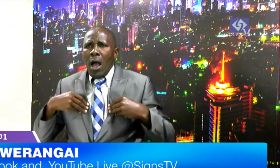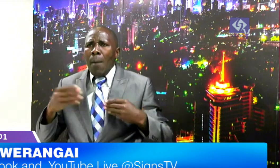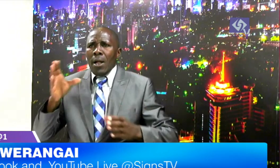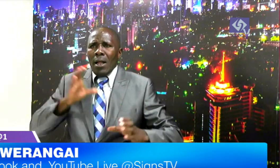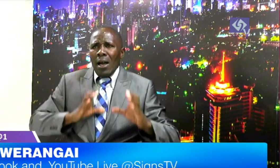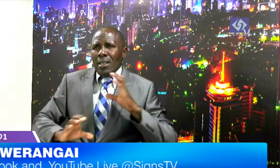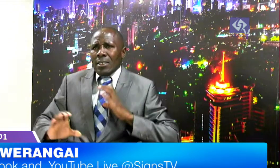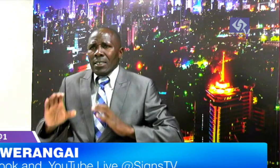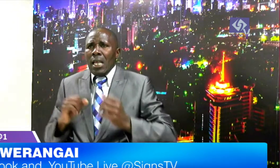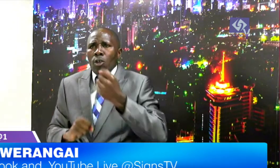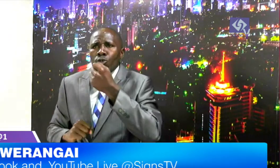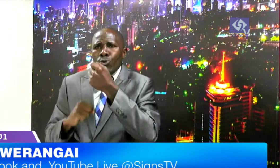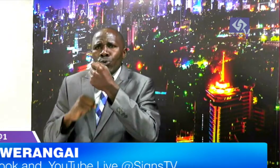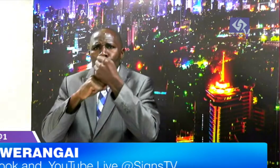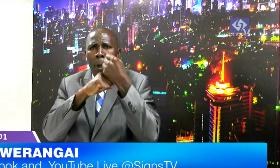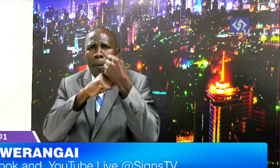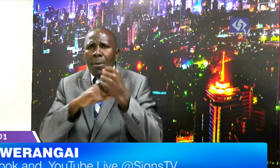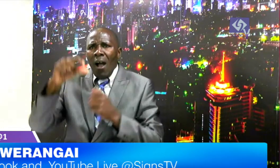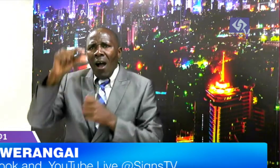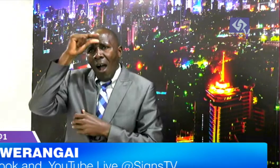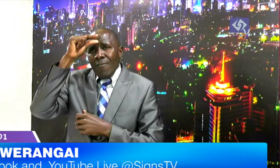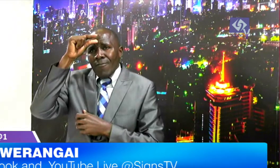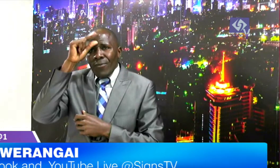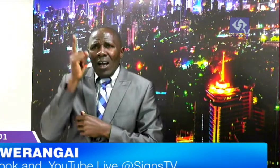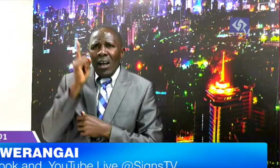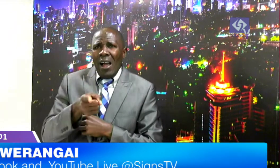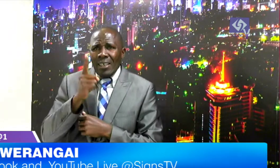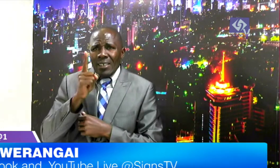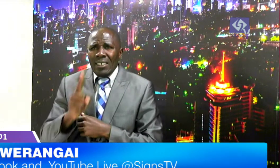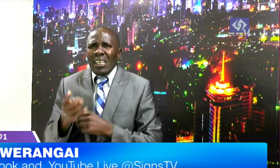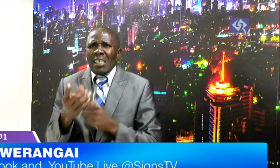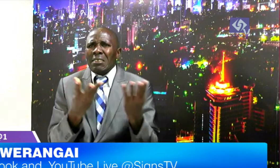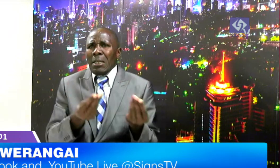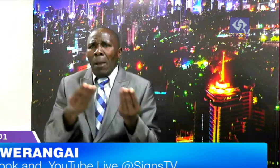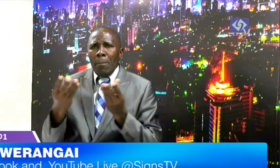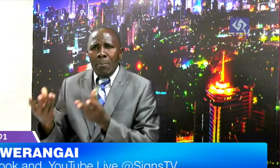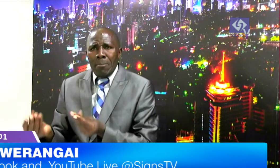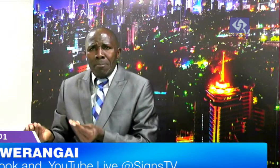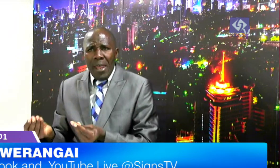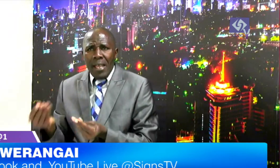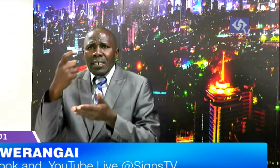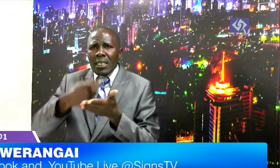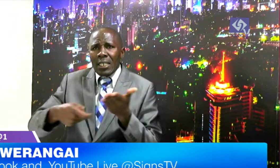Kenyan taxpayers respectfully during tax collection,